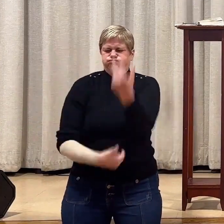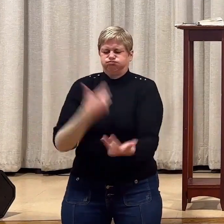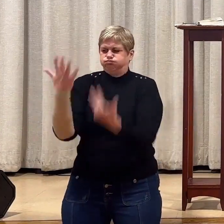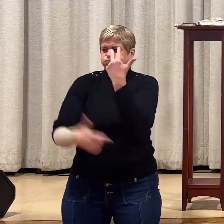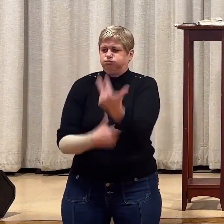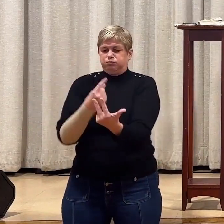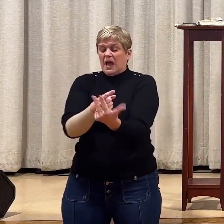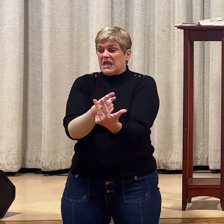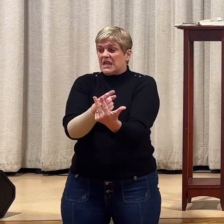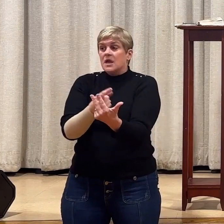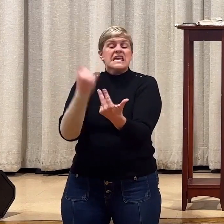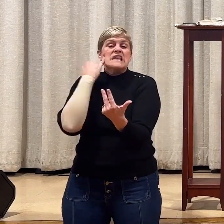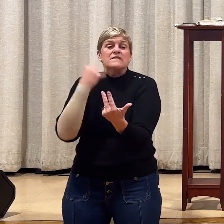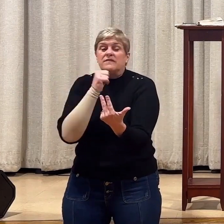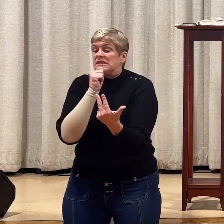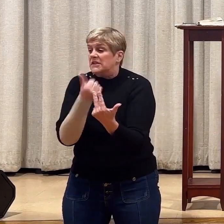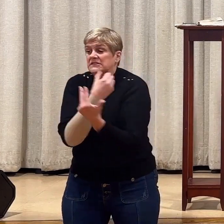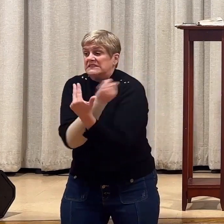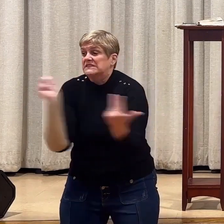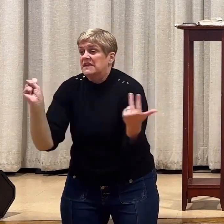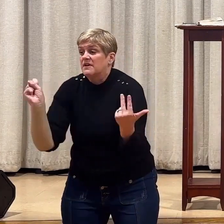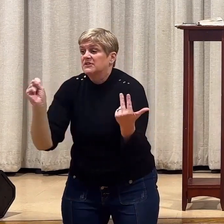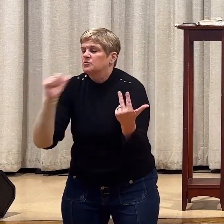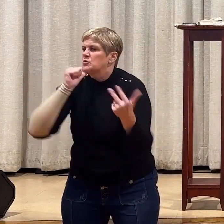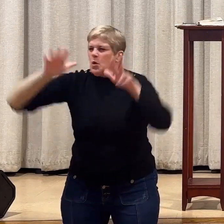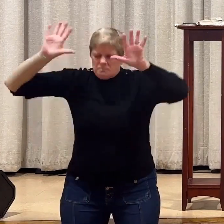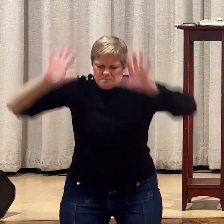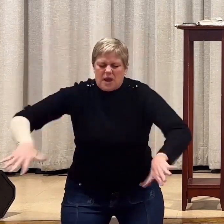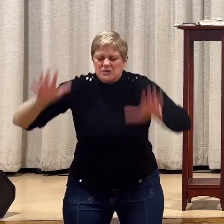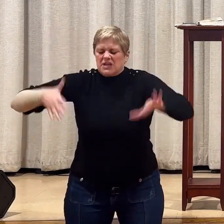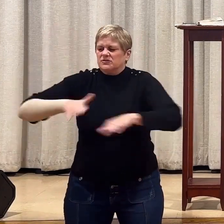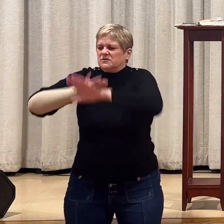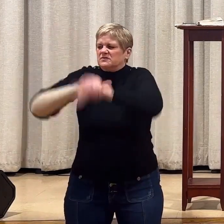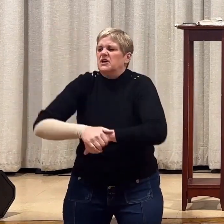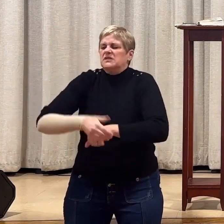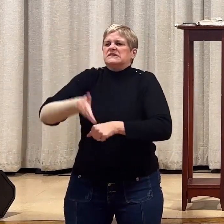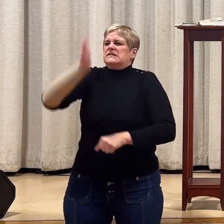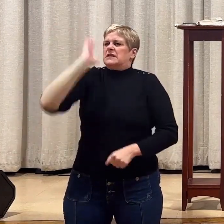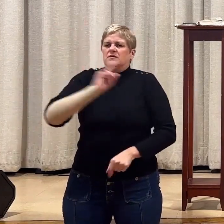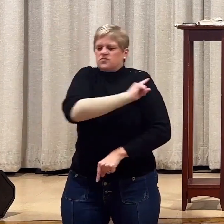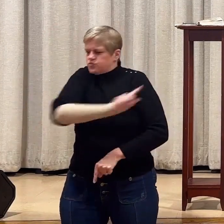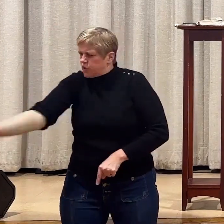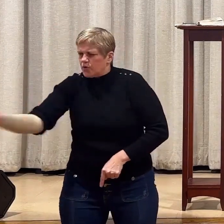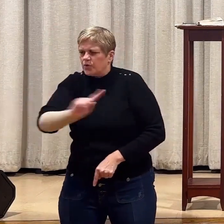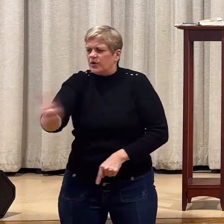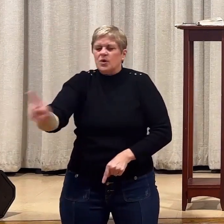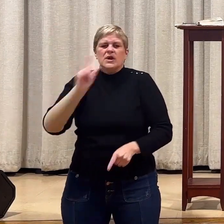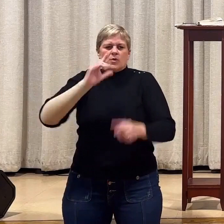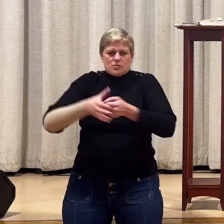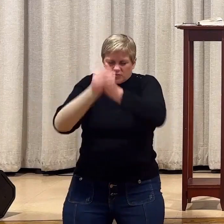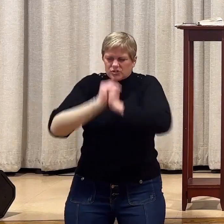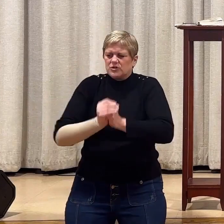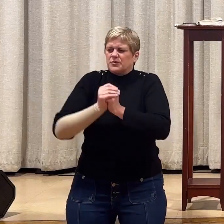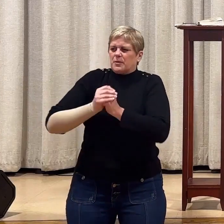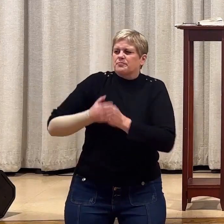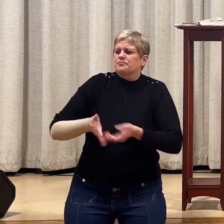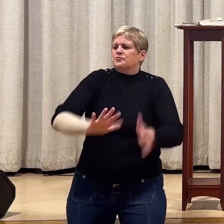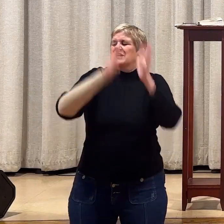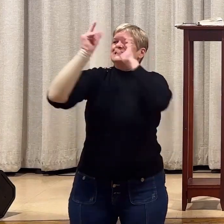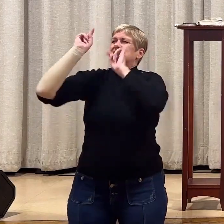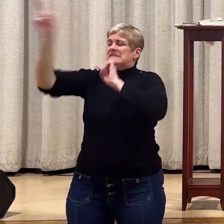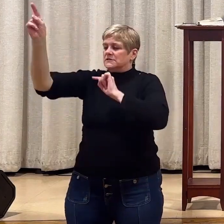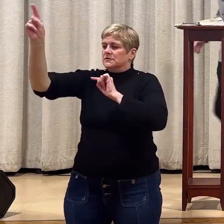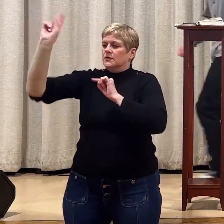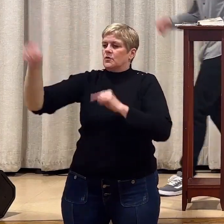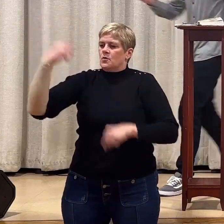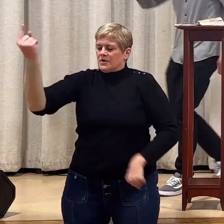but even if he doesn't, we will not bow down and worship your false gods. We will worship and praise Yahweh."